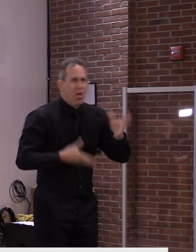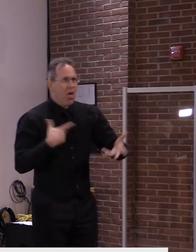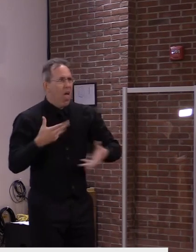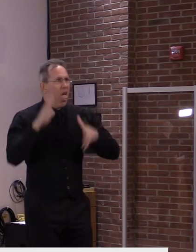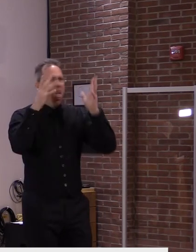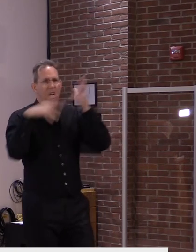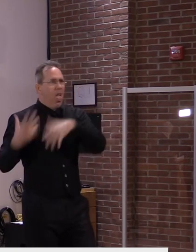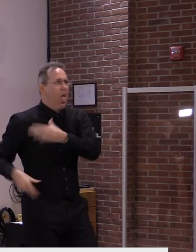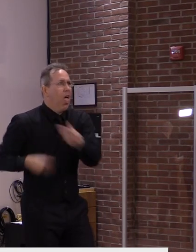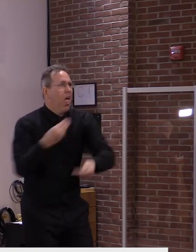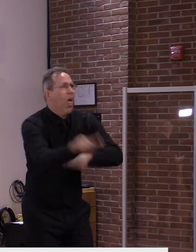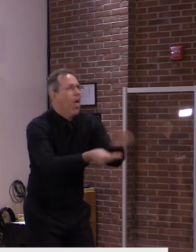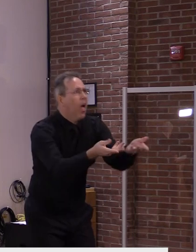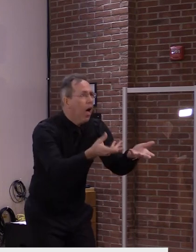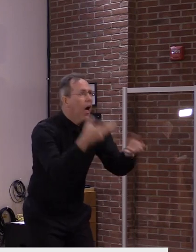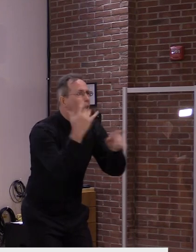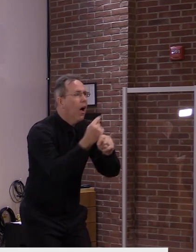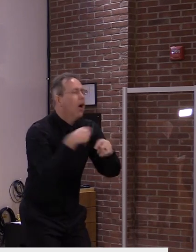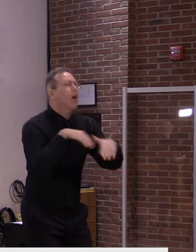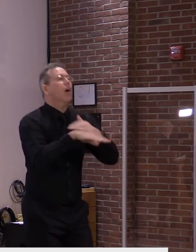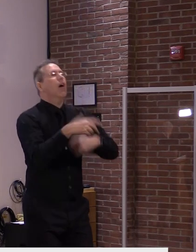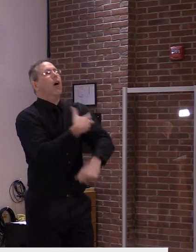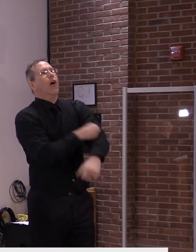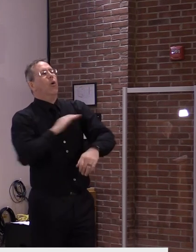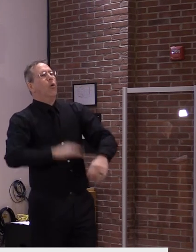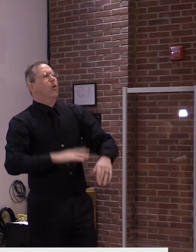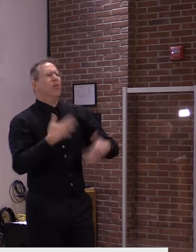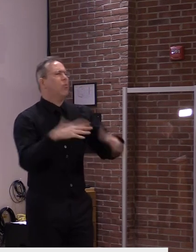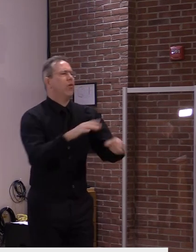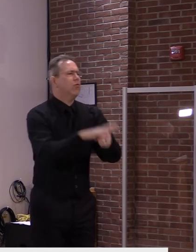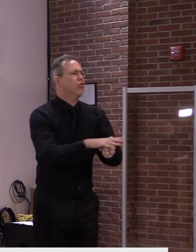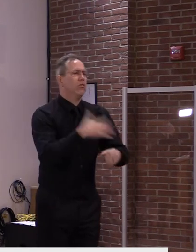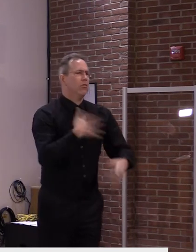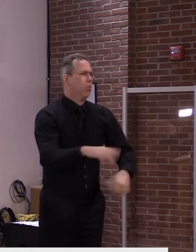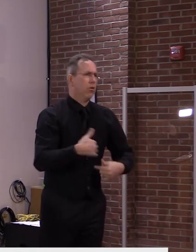Tim. All right, thank you, Secretary Smith.